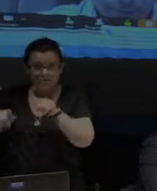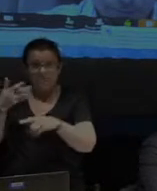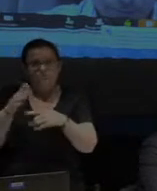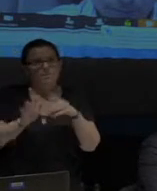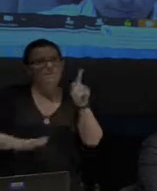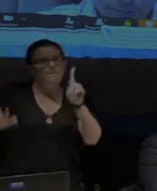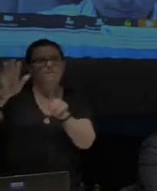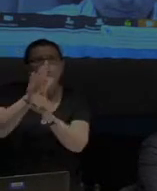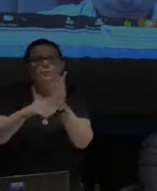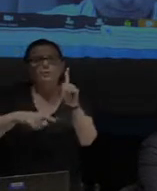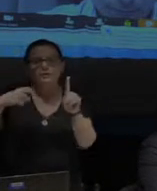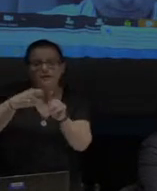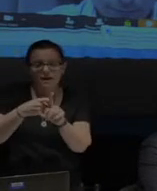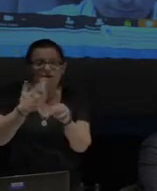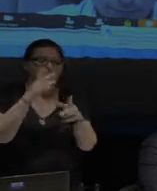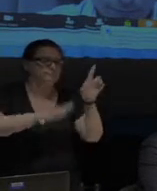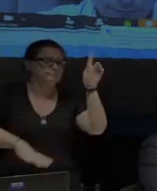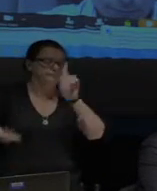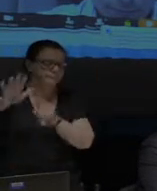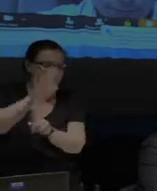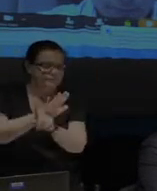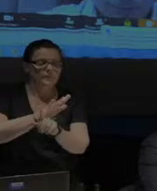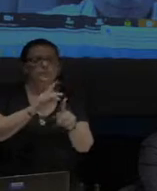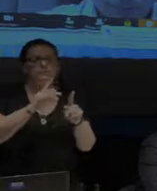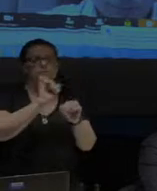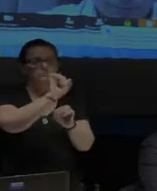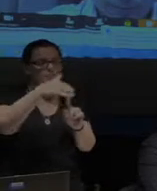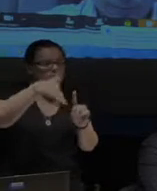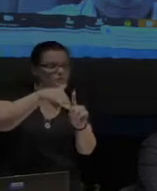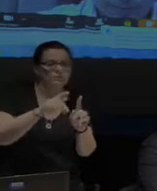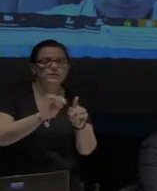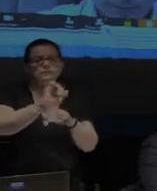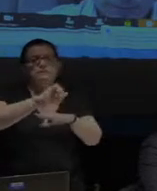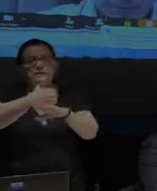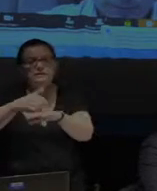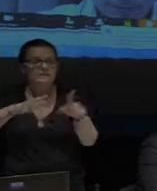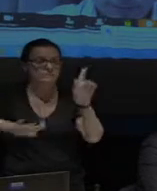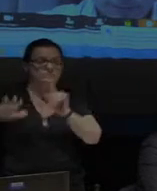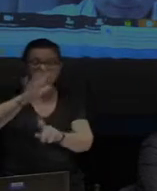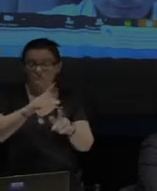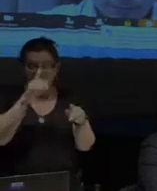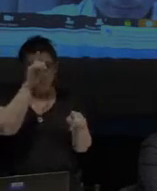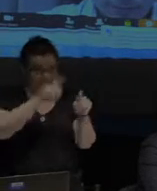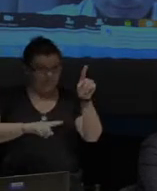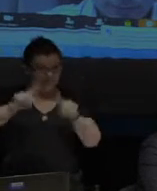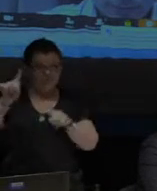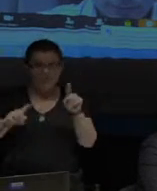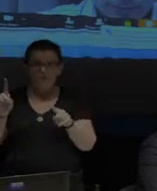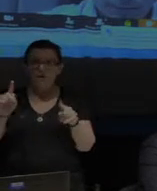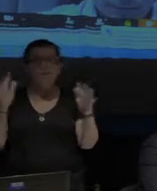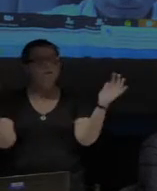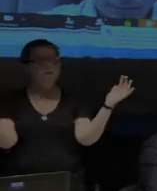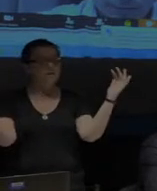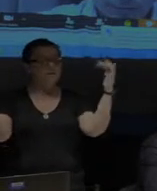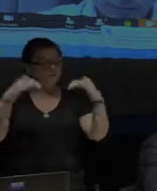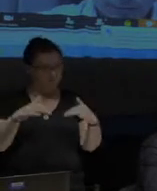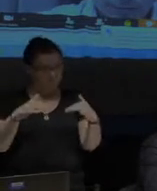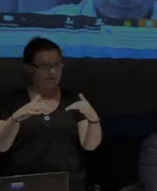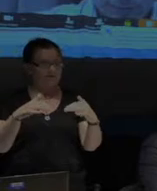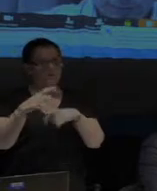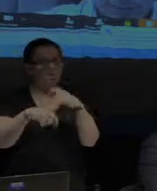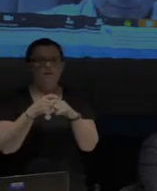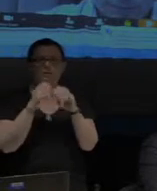the UK. They come from a variety of settings and backgrounds. And something really magical happens when you put those people